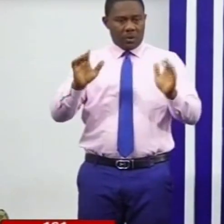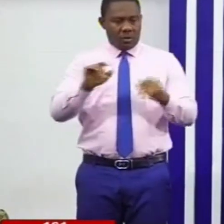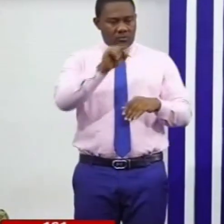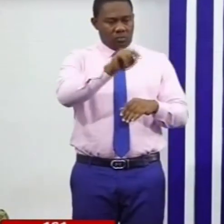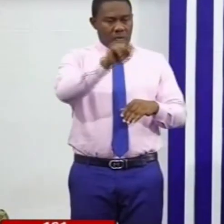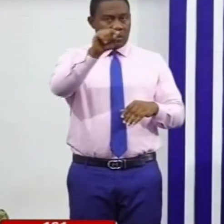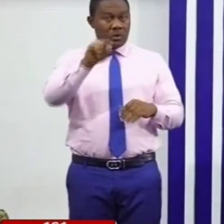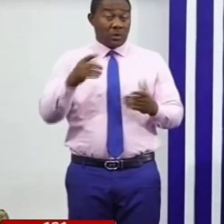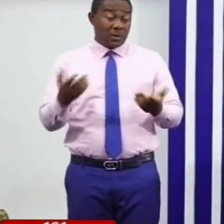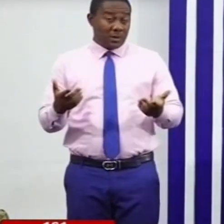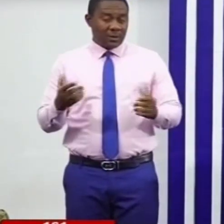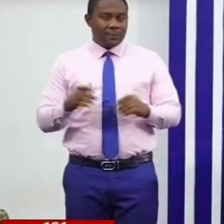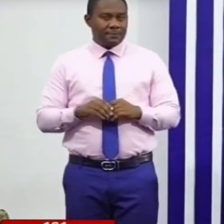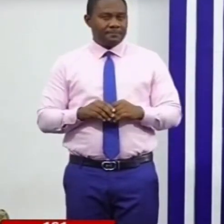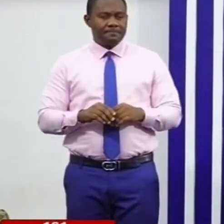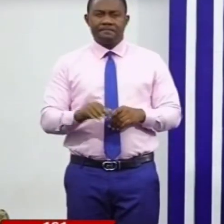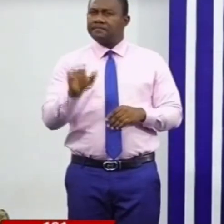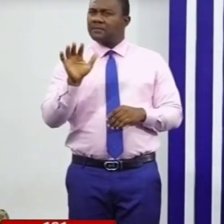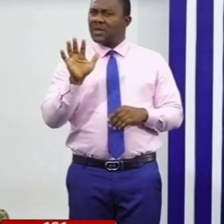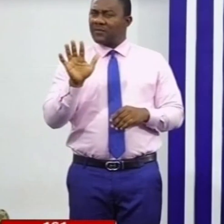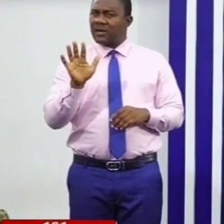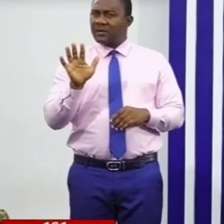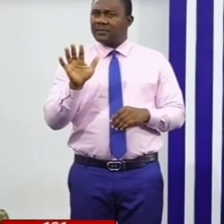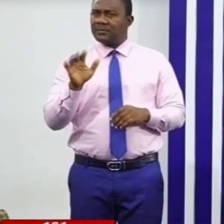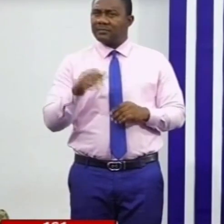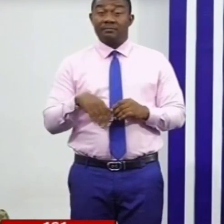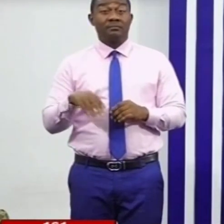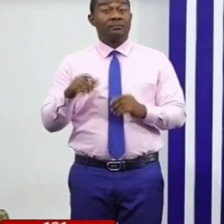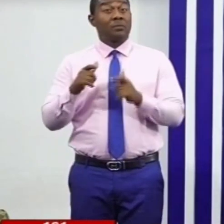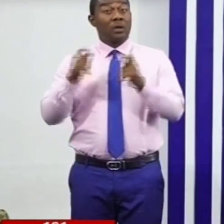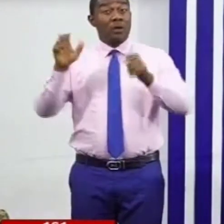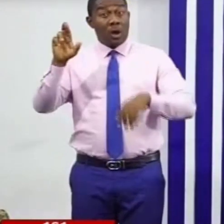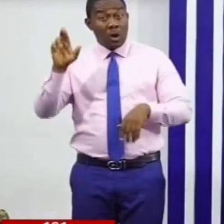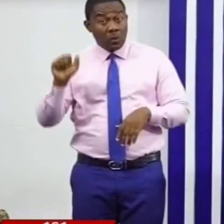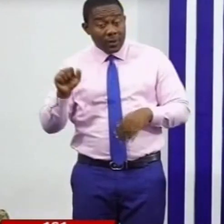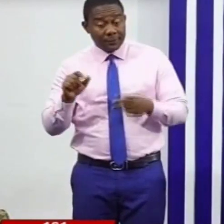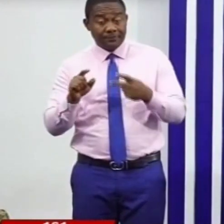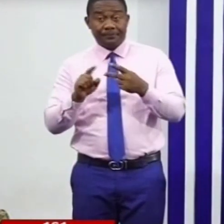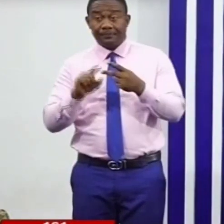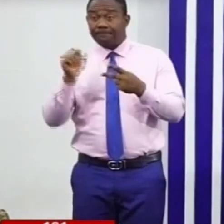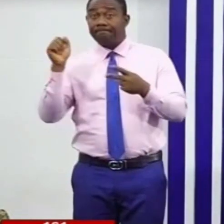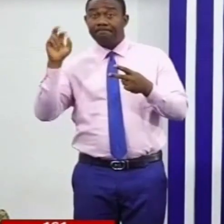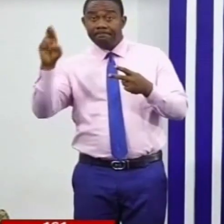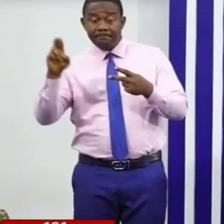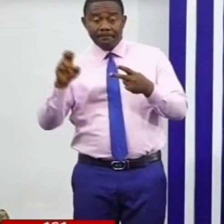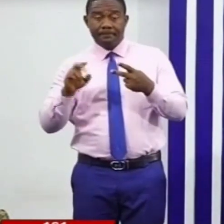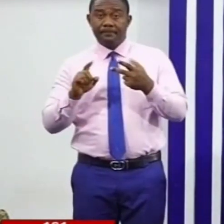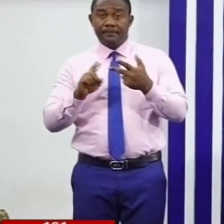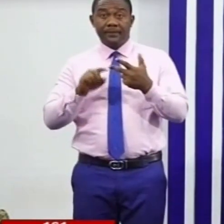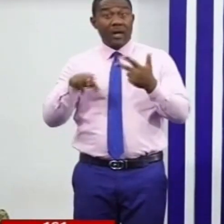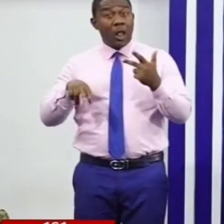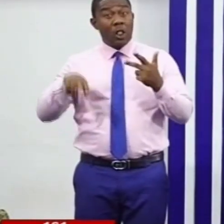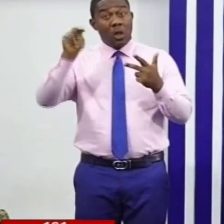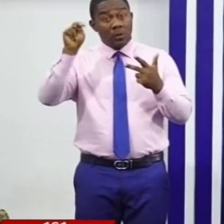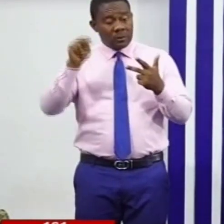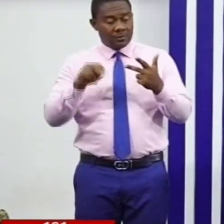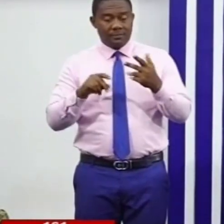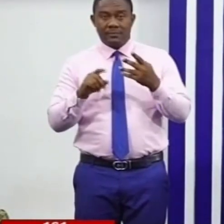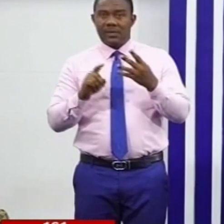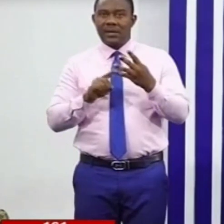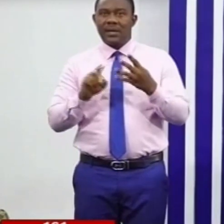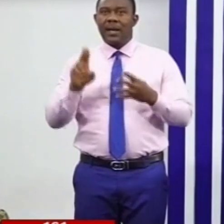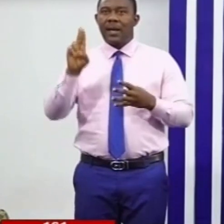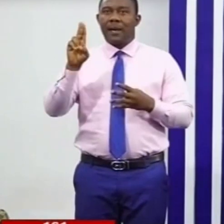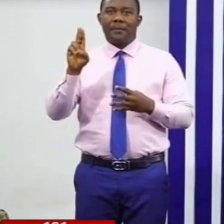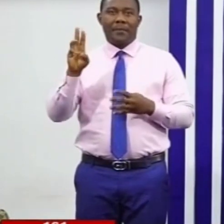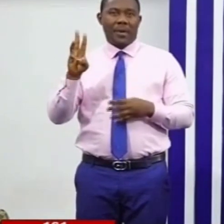remain 5. Greater Accra, Ashanti, Northern, and Upper West.